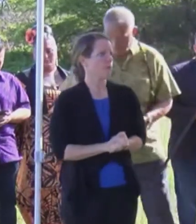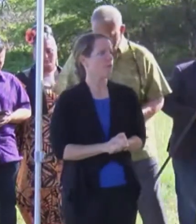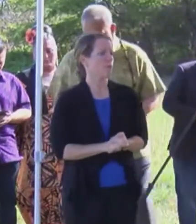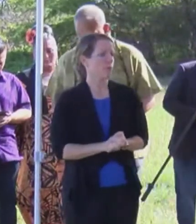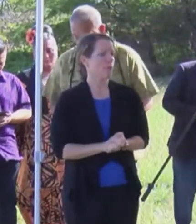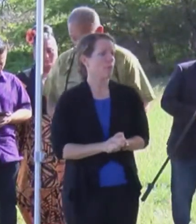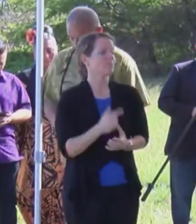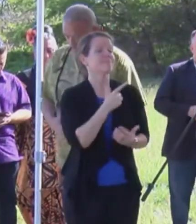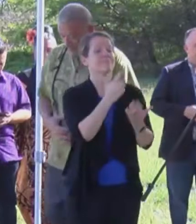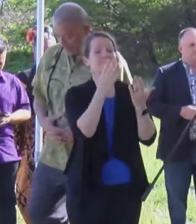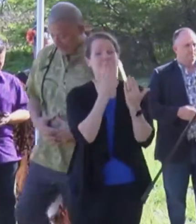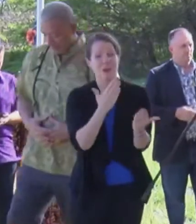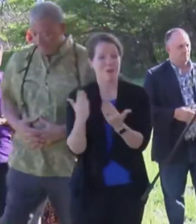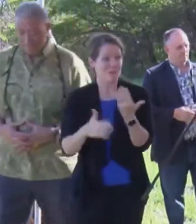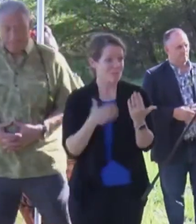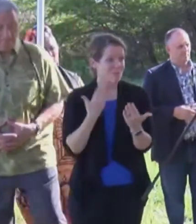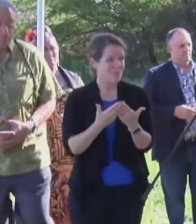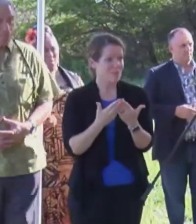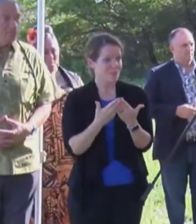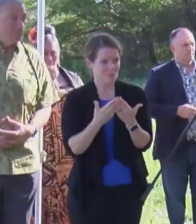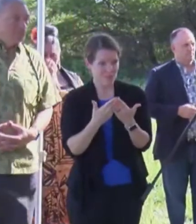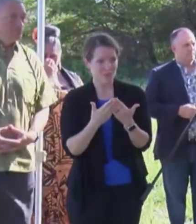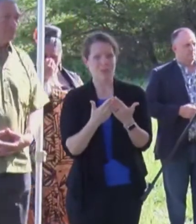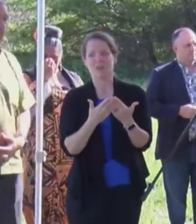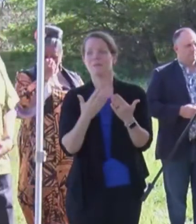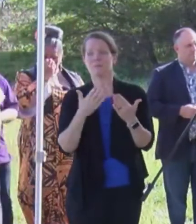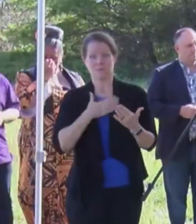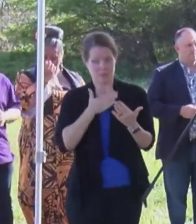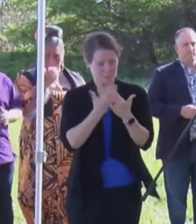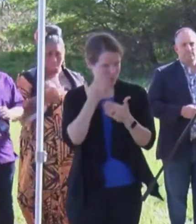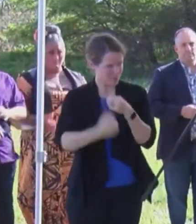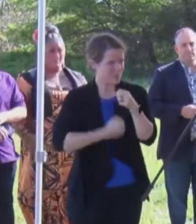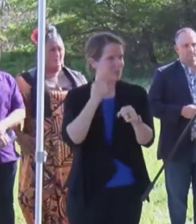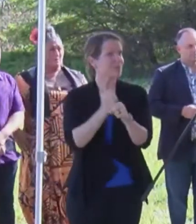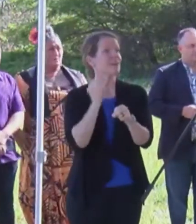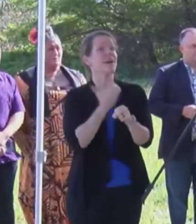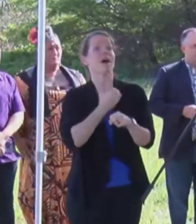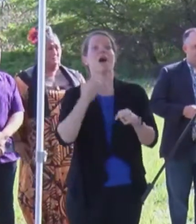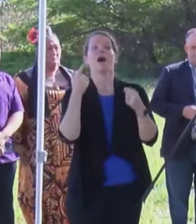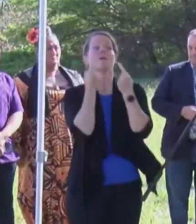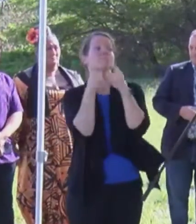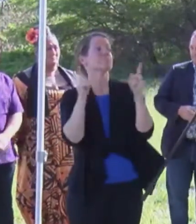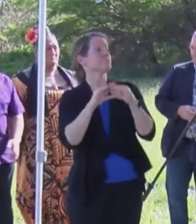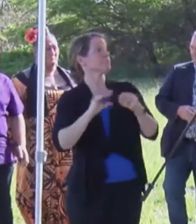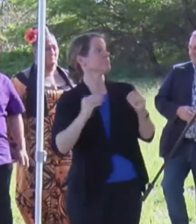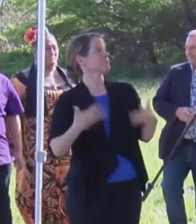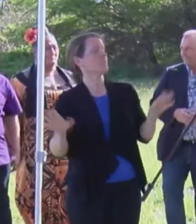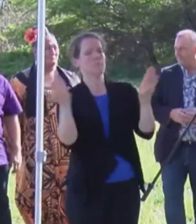Mahalo, everyone. Hau'oli makahiki ho. That concludes our press. Sir.